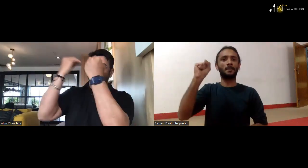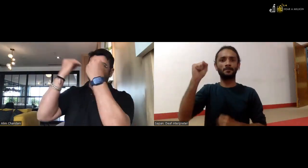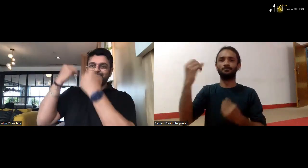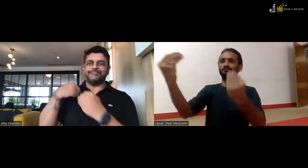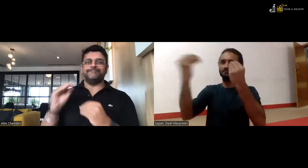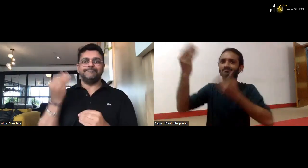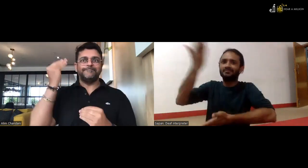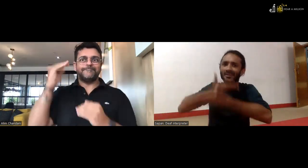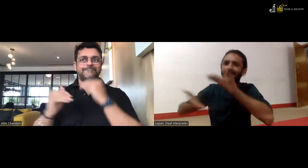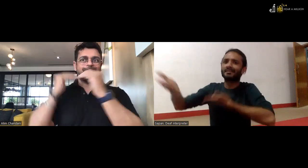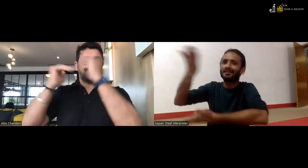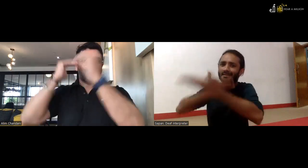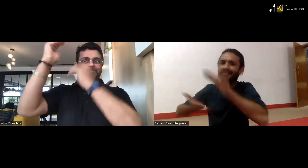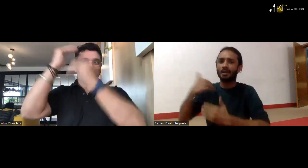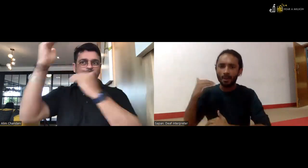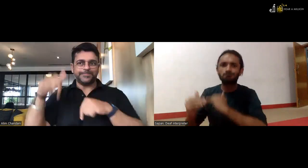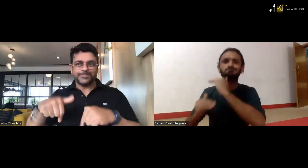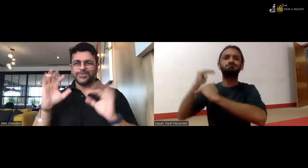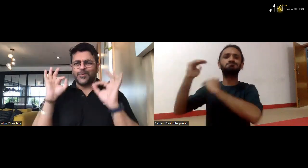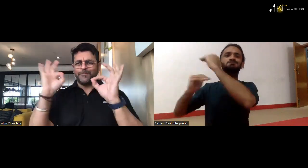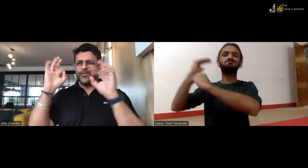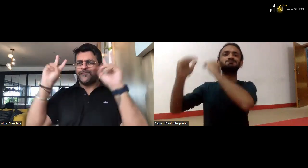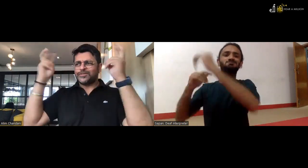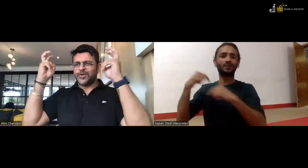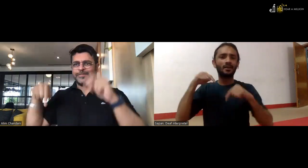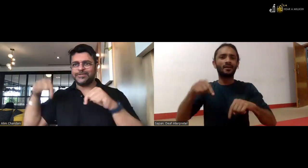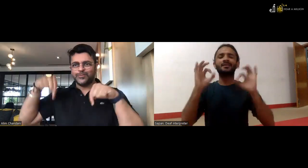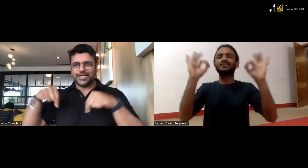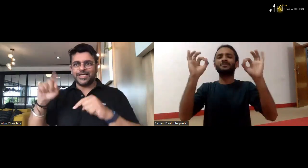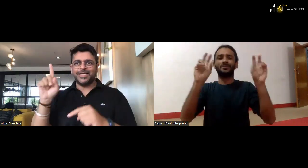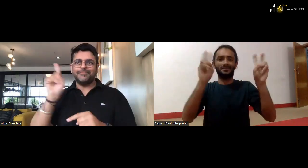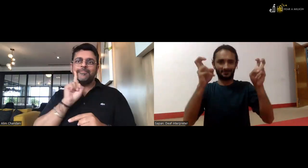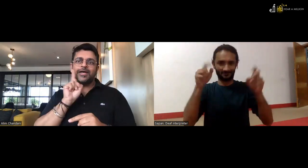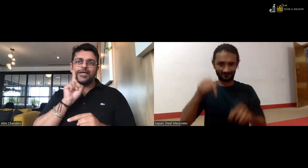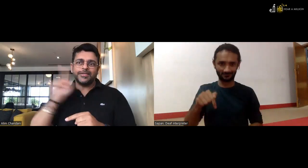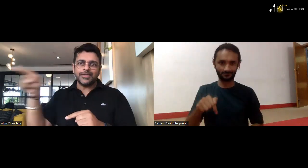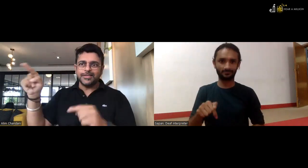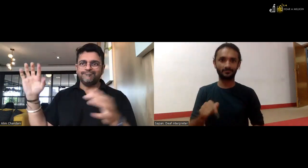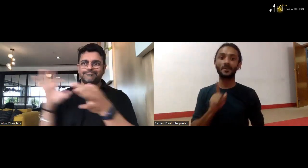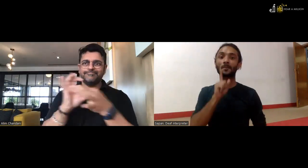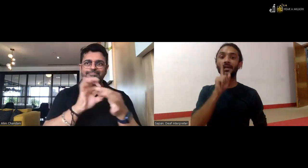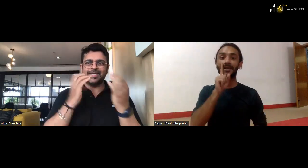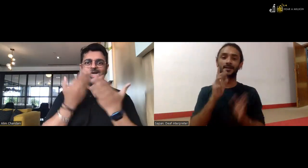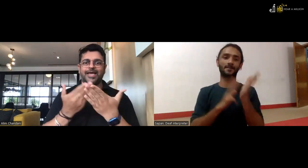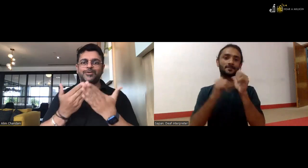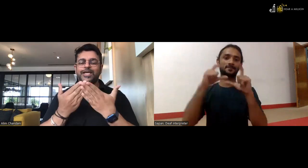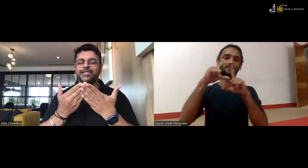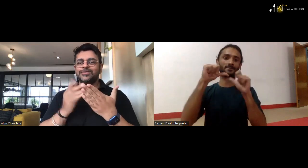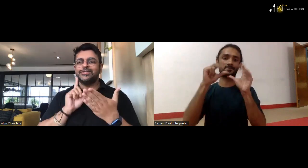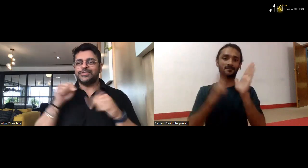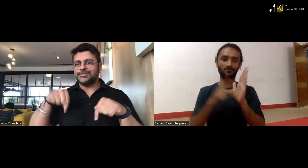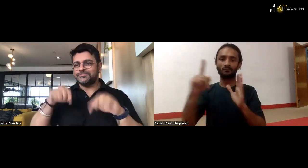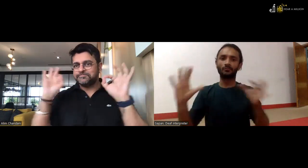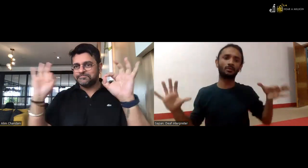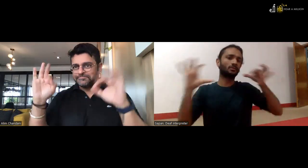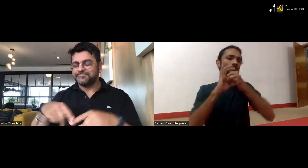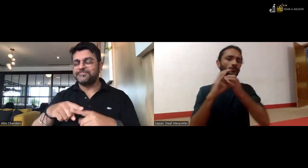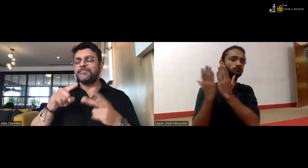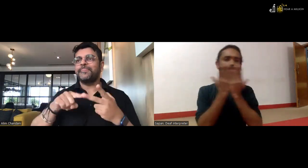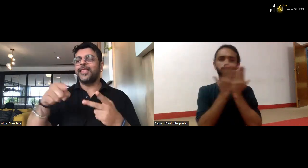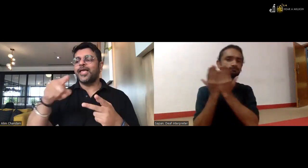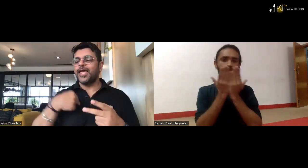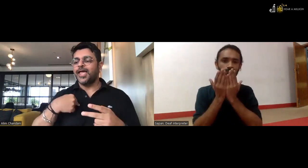And let's just remember who taught us in this time and they helped us grow. And we are able to connect